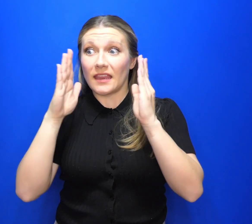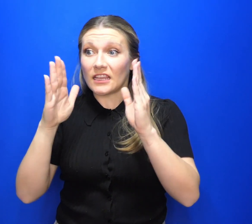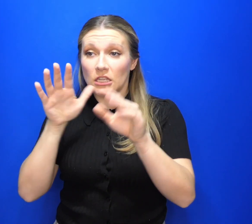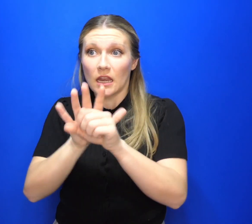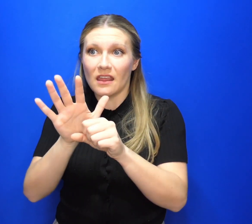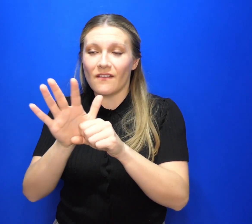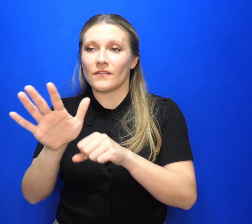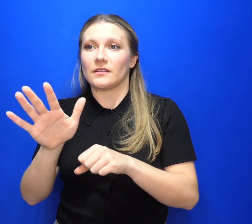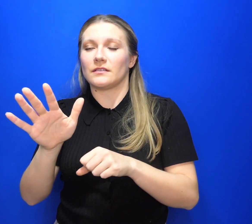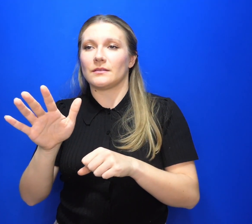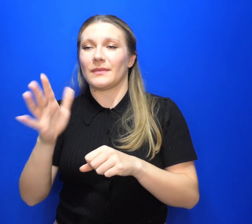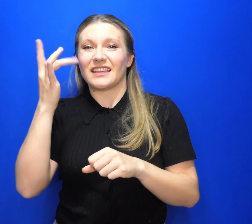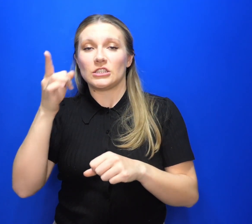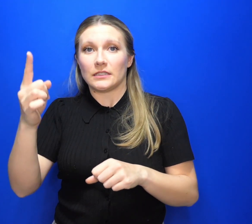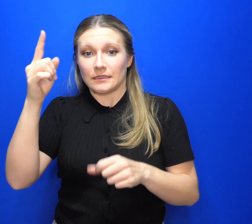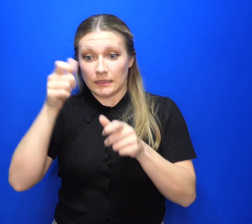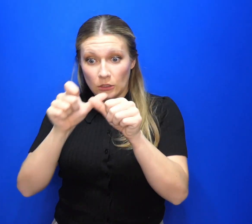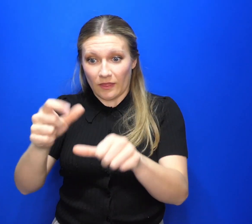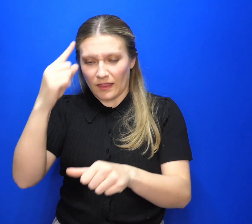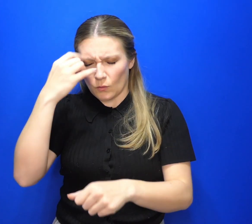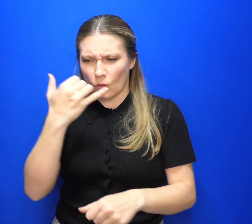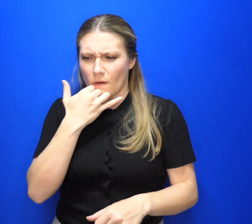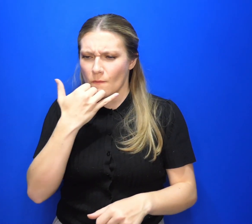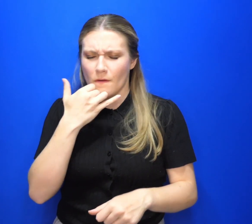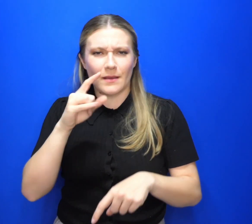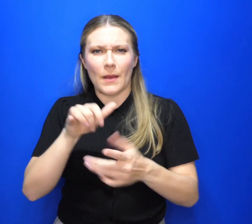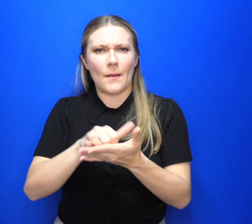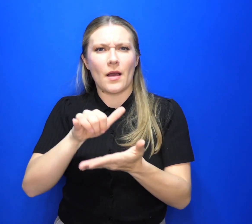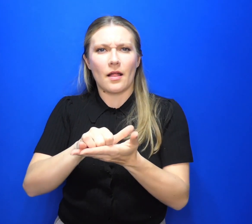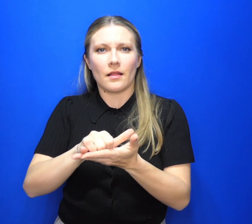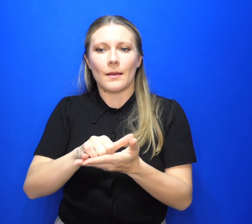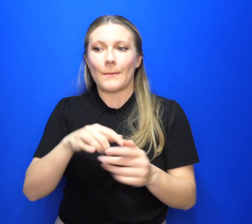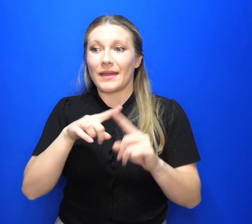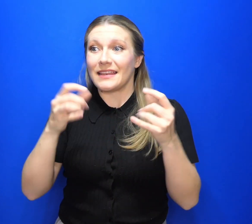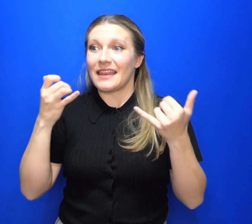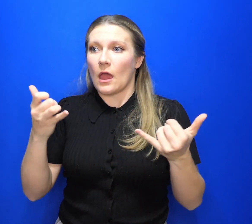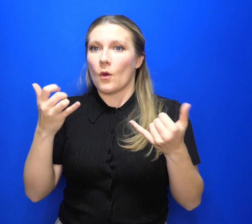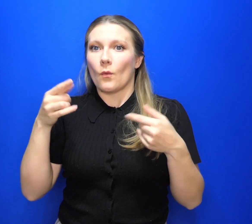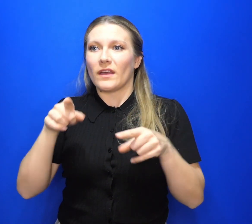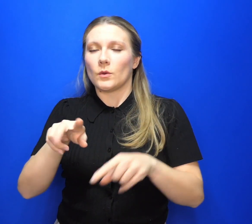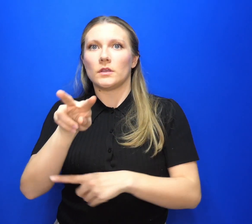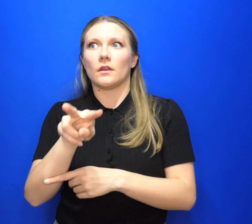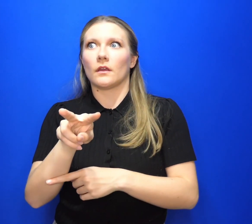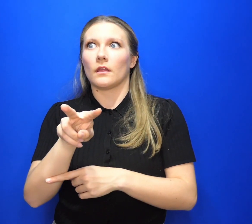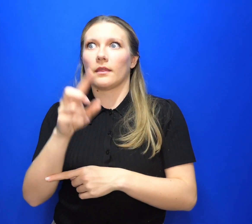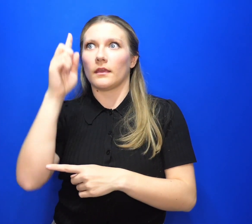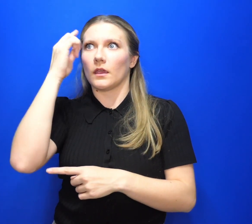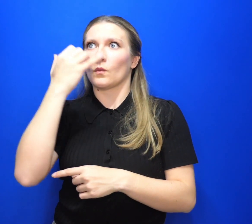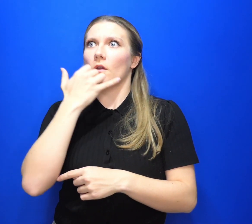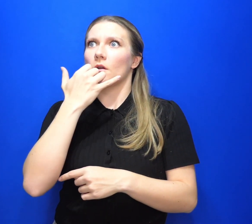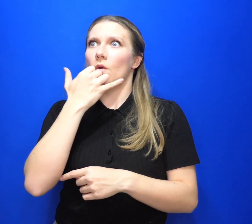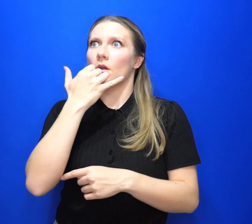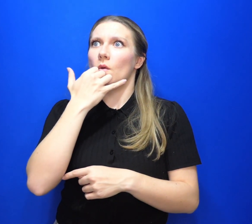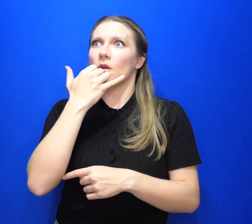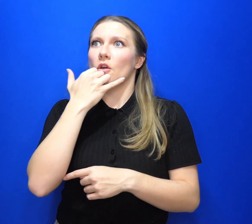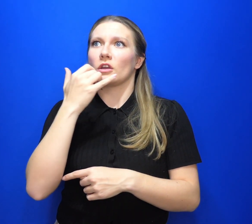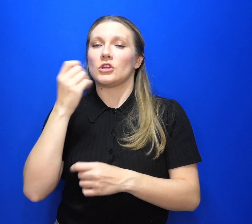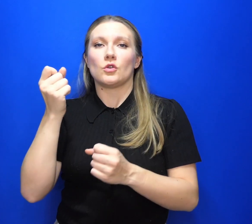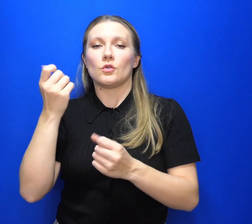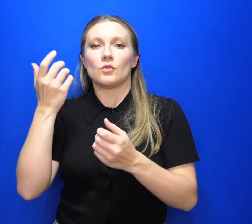this. And you don't know how many important things were said to you while you were staring at the wall thinking, hey, this is wrong. Yeah. What the hell